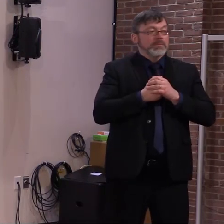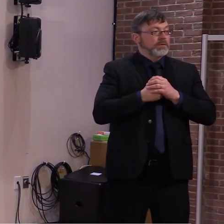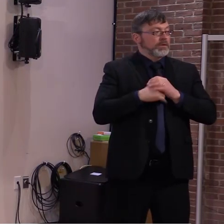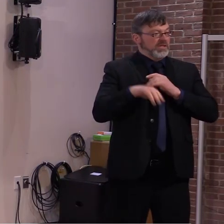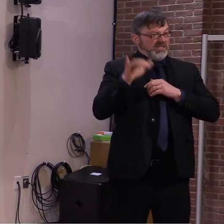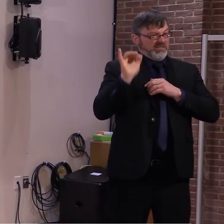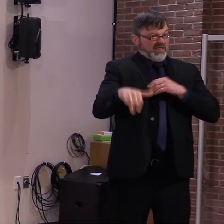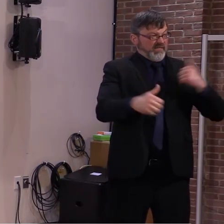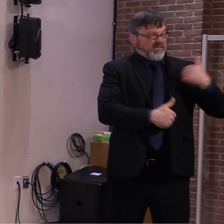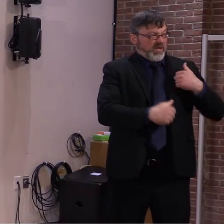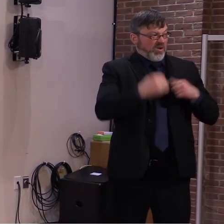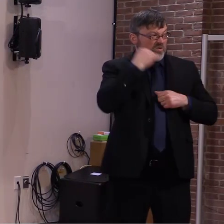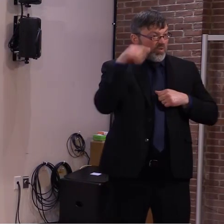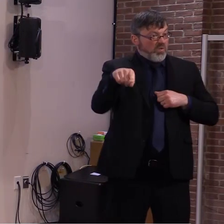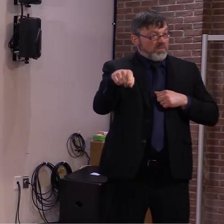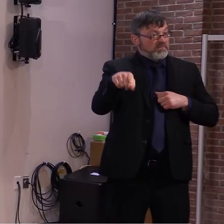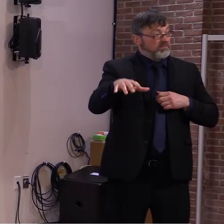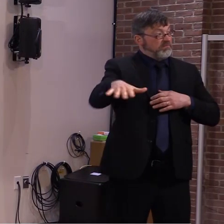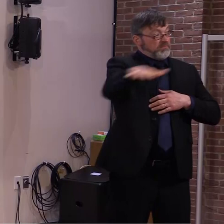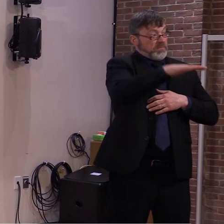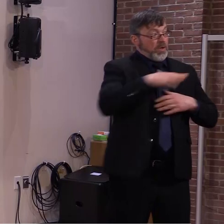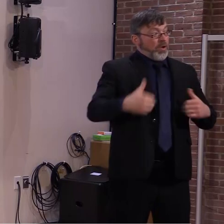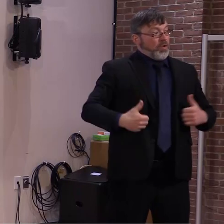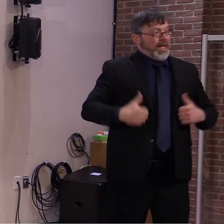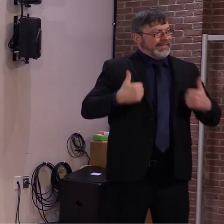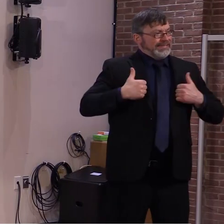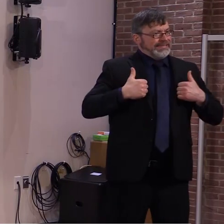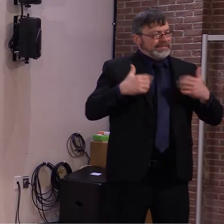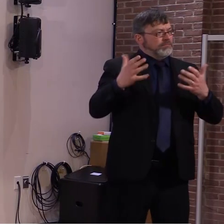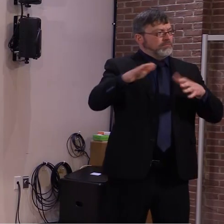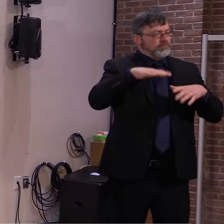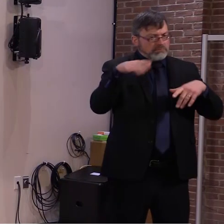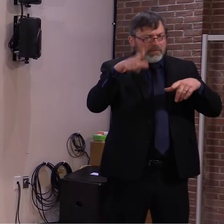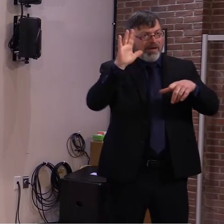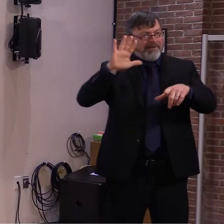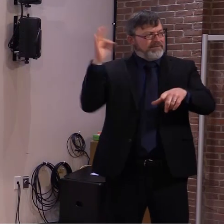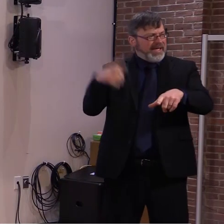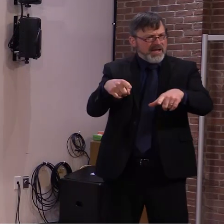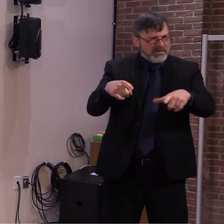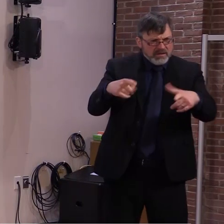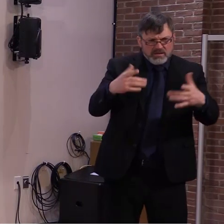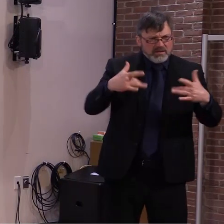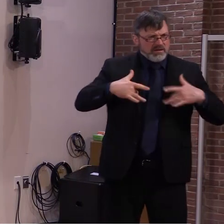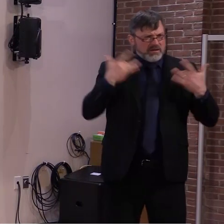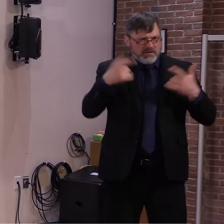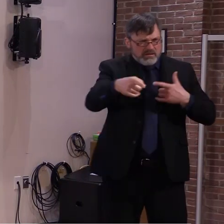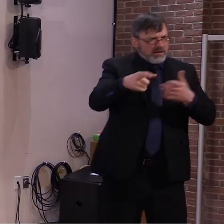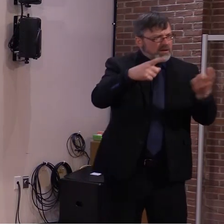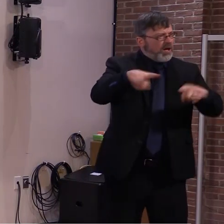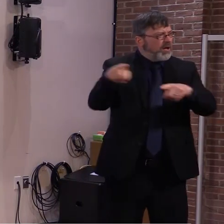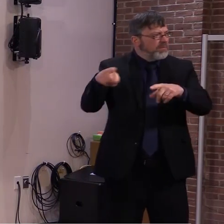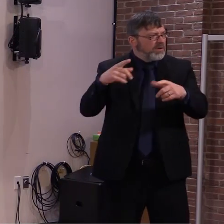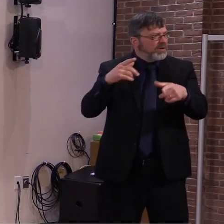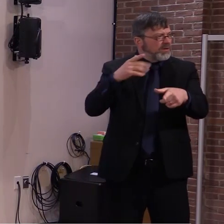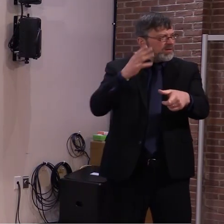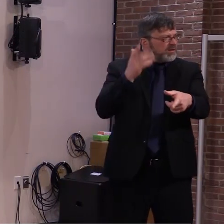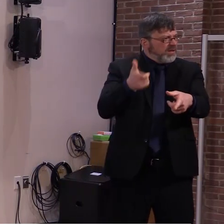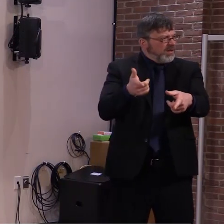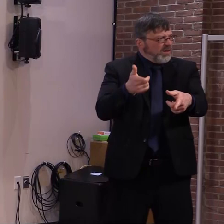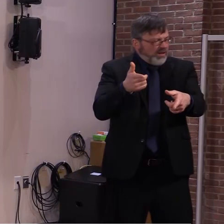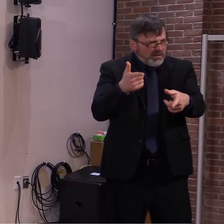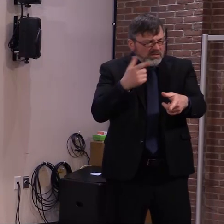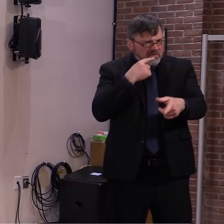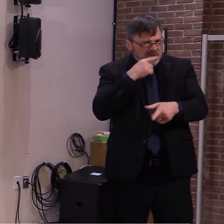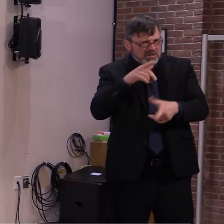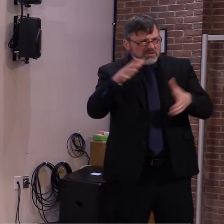Home are concerned that not all staff wish to be vaccinated at this long-term care facility. Loved ones